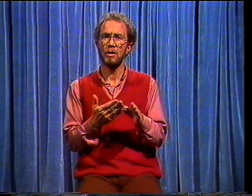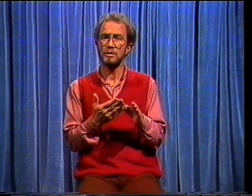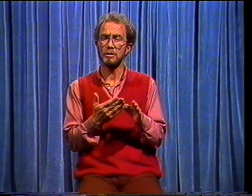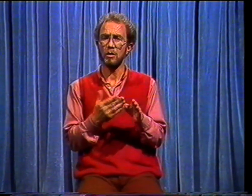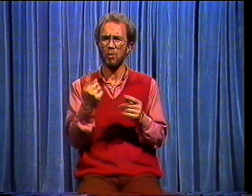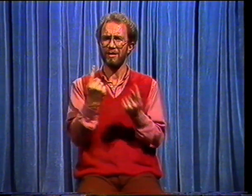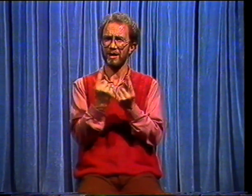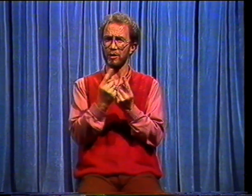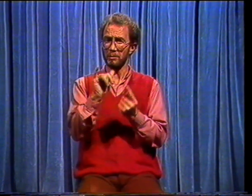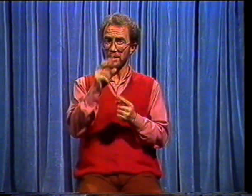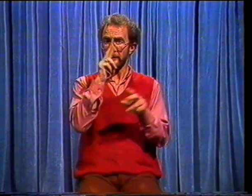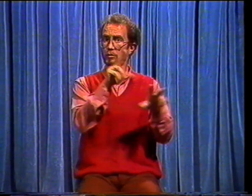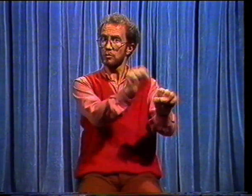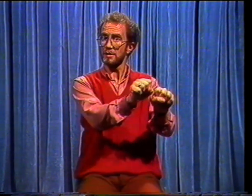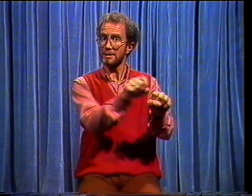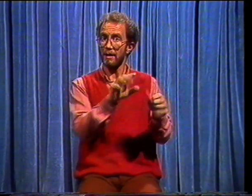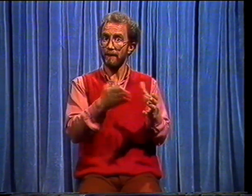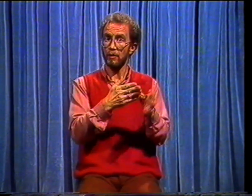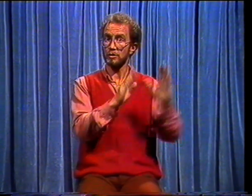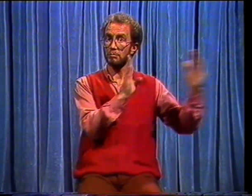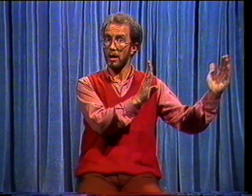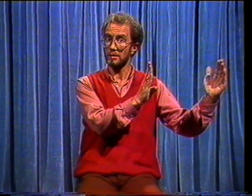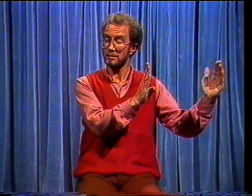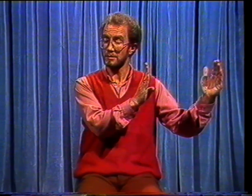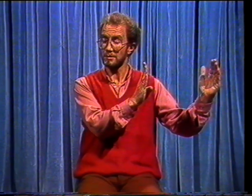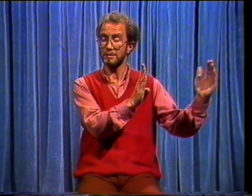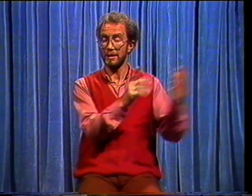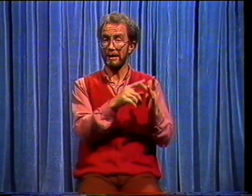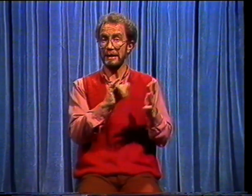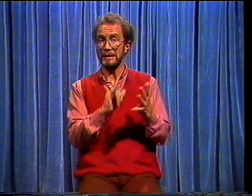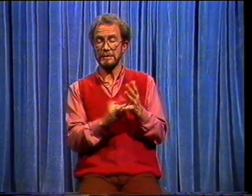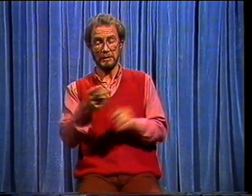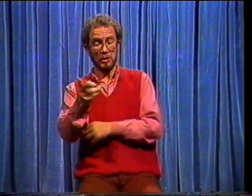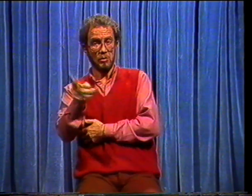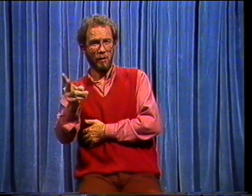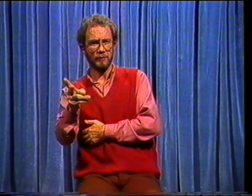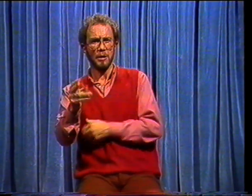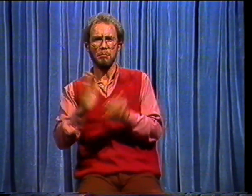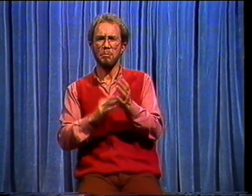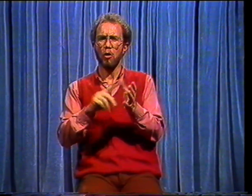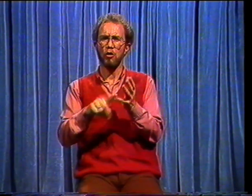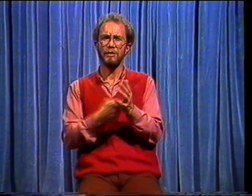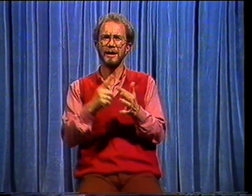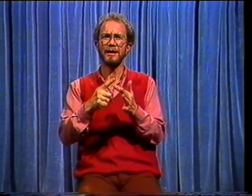Because one thing you might have noticed in the first part is that often Maureen